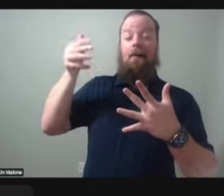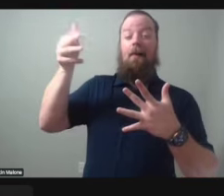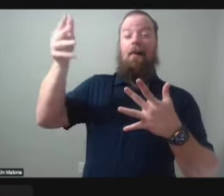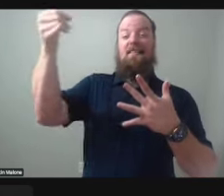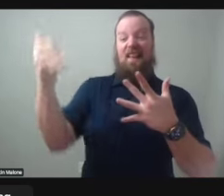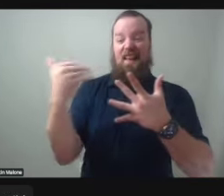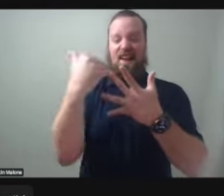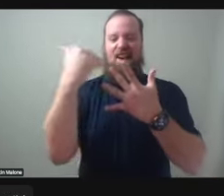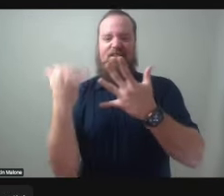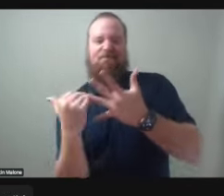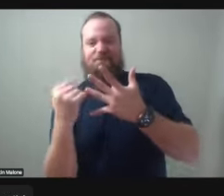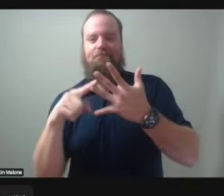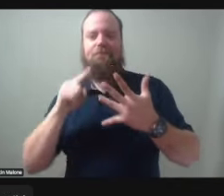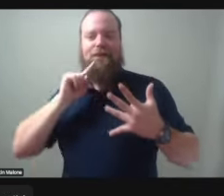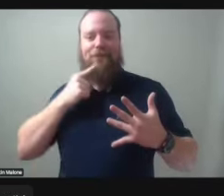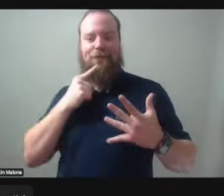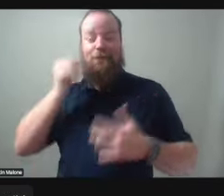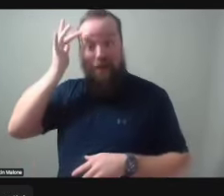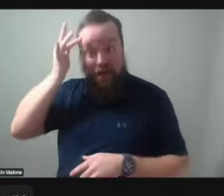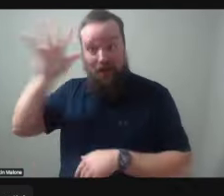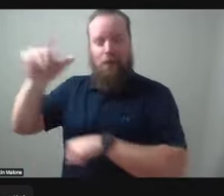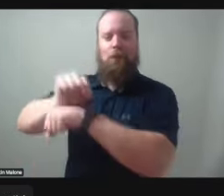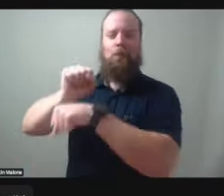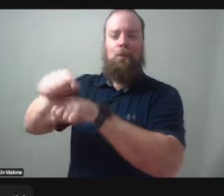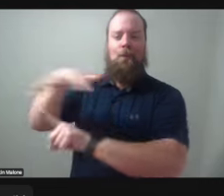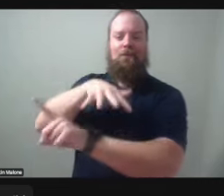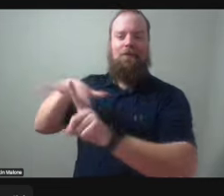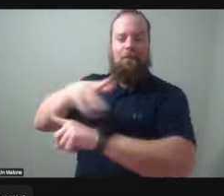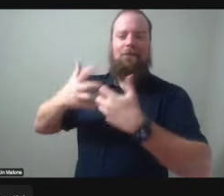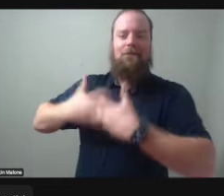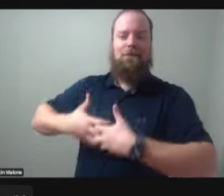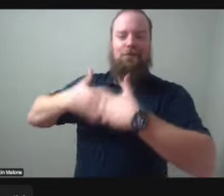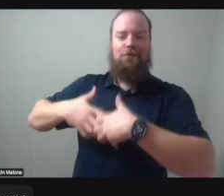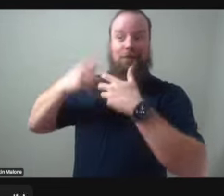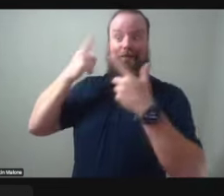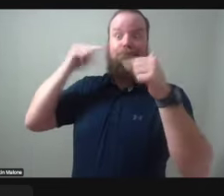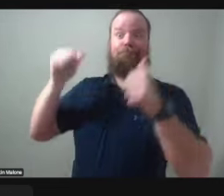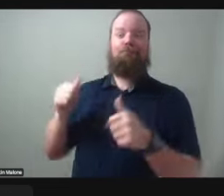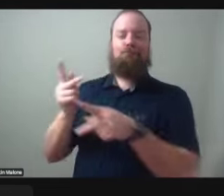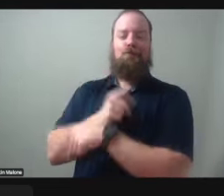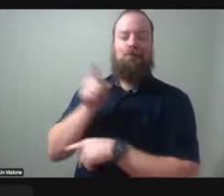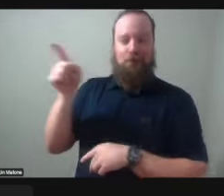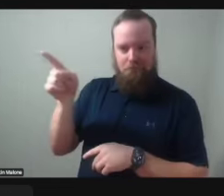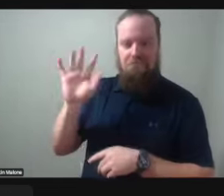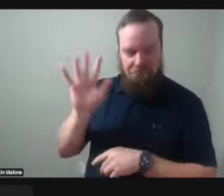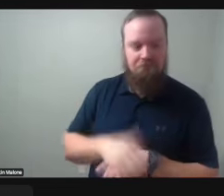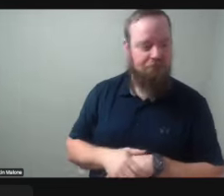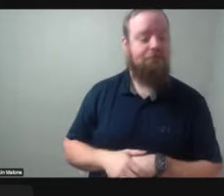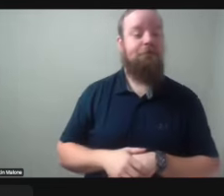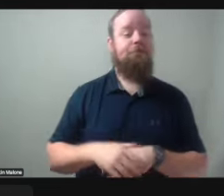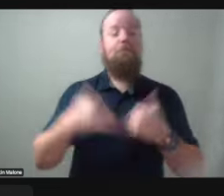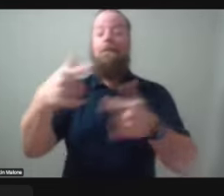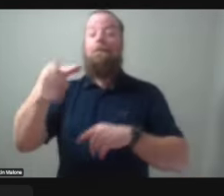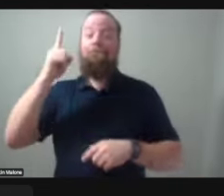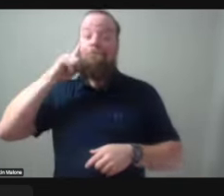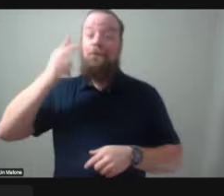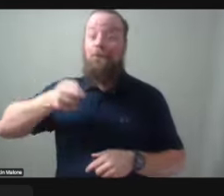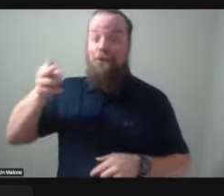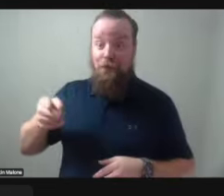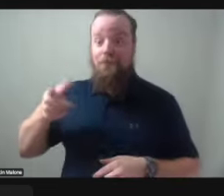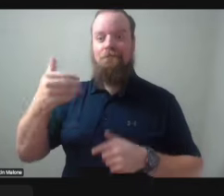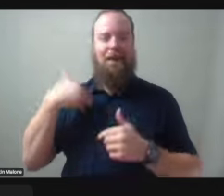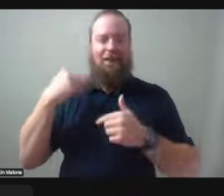severe hearing loss, and my father had moderate most of his life, but then he worked in a